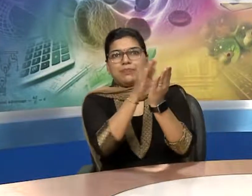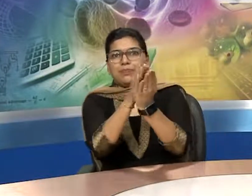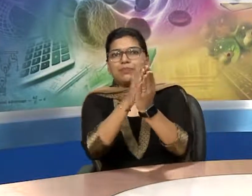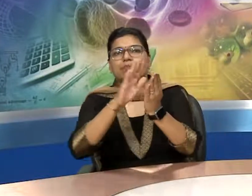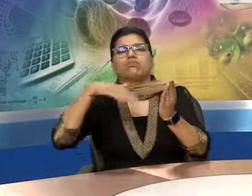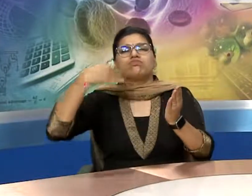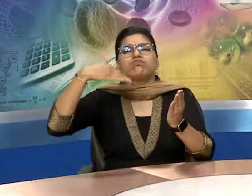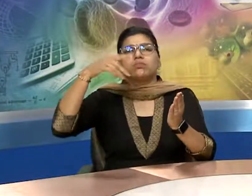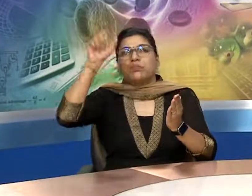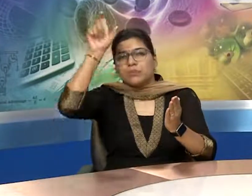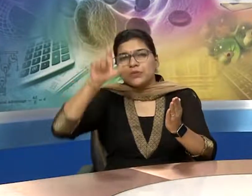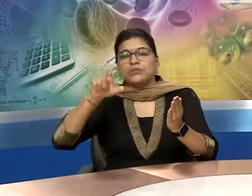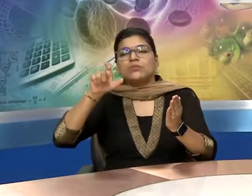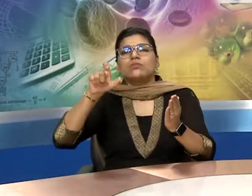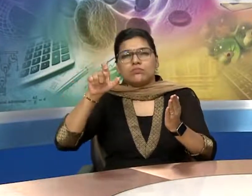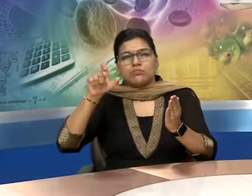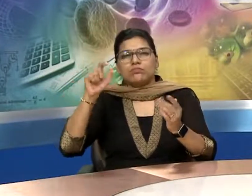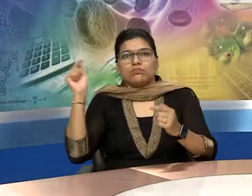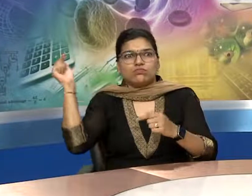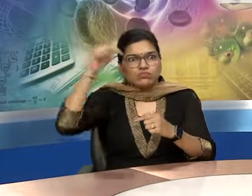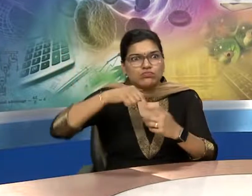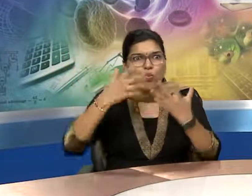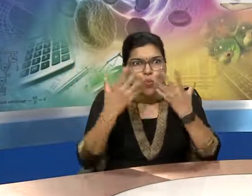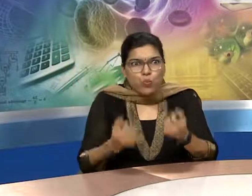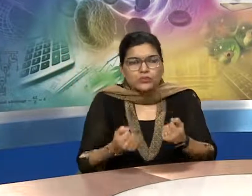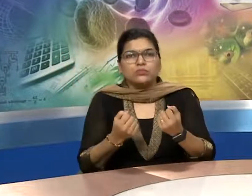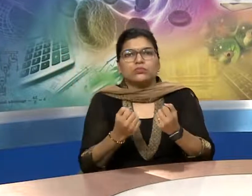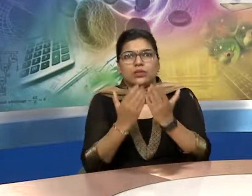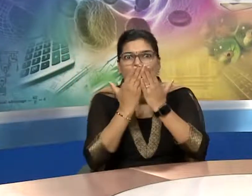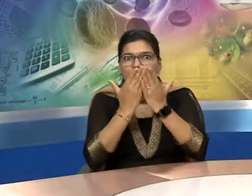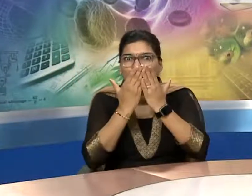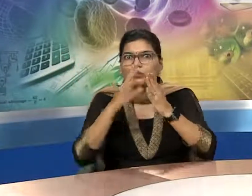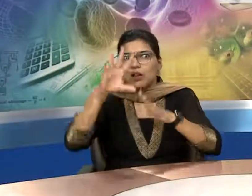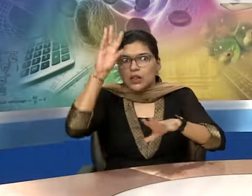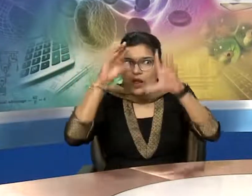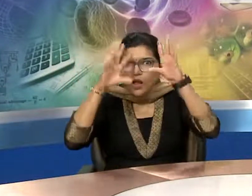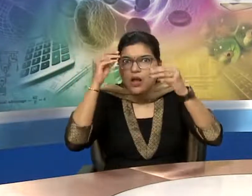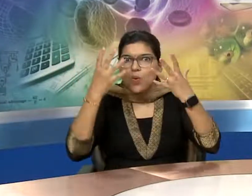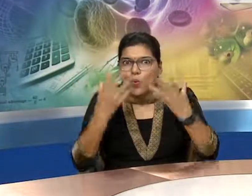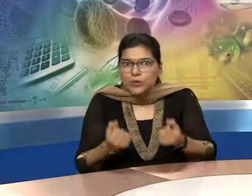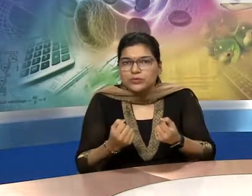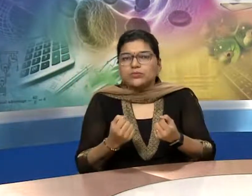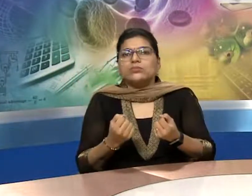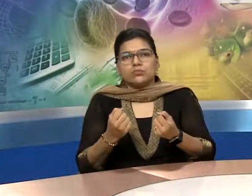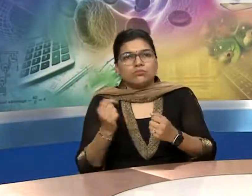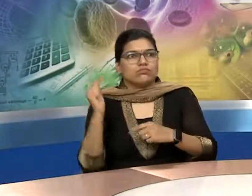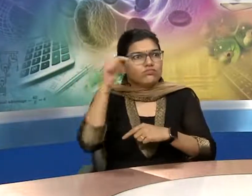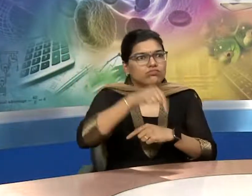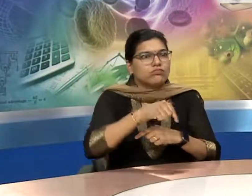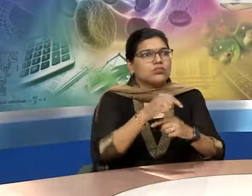We keep our records for official work or future use.